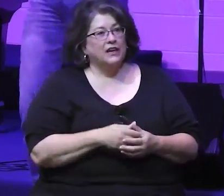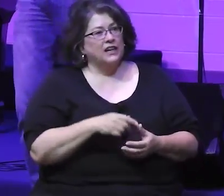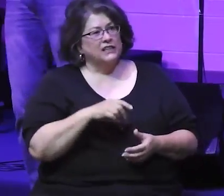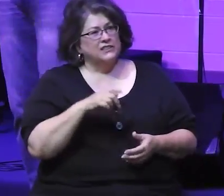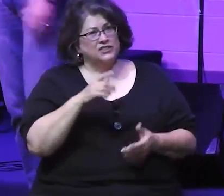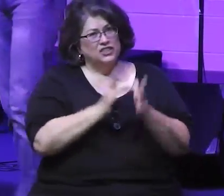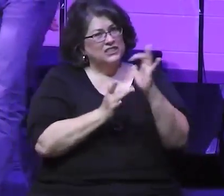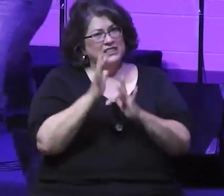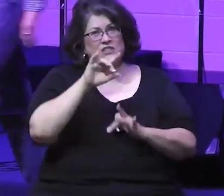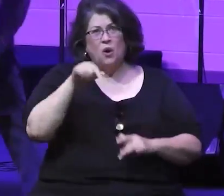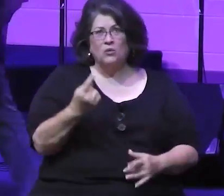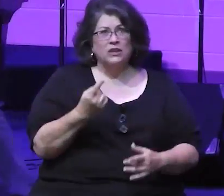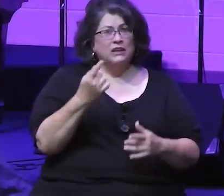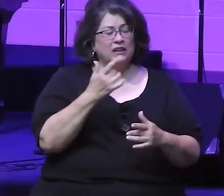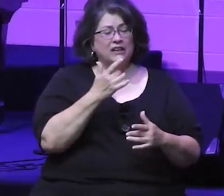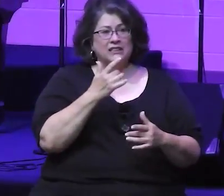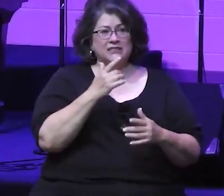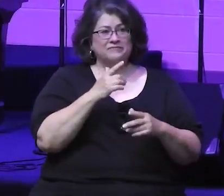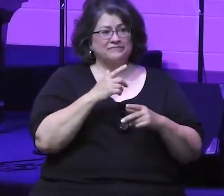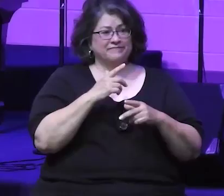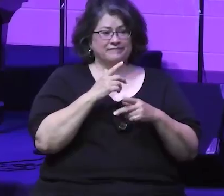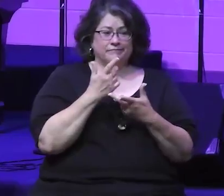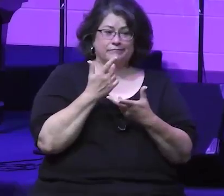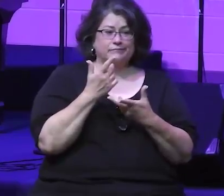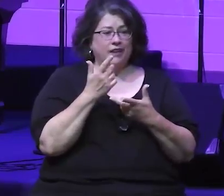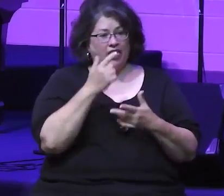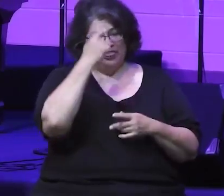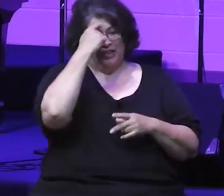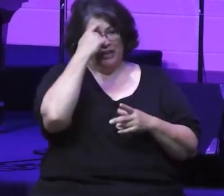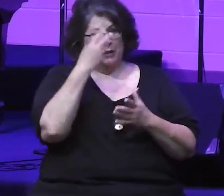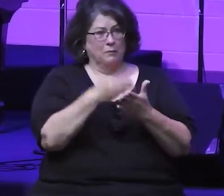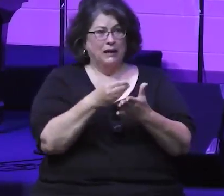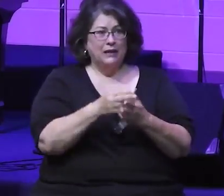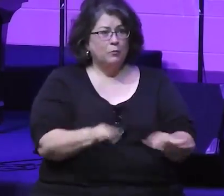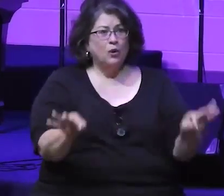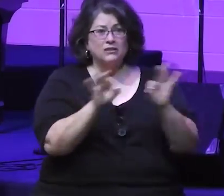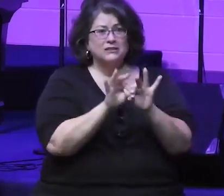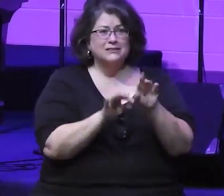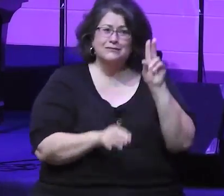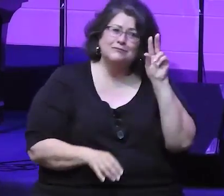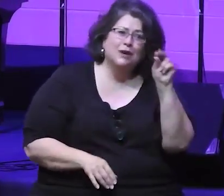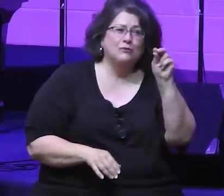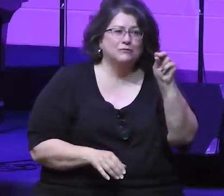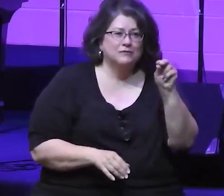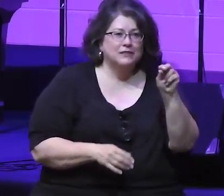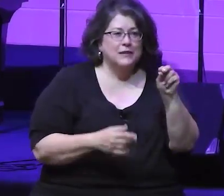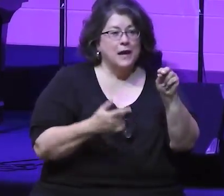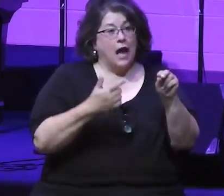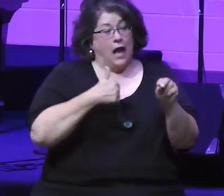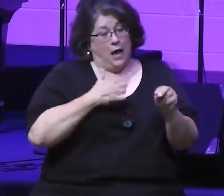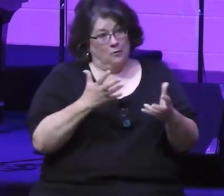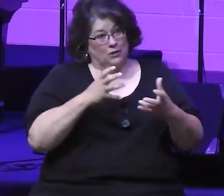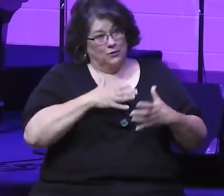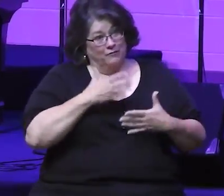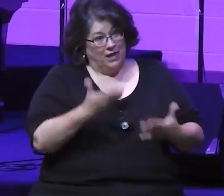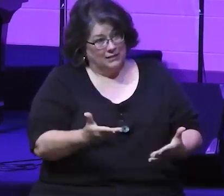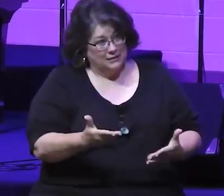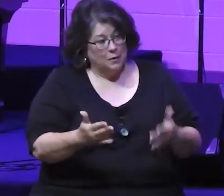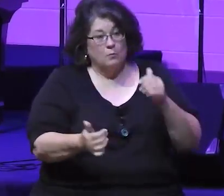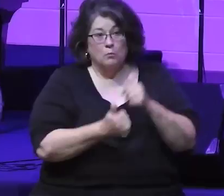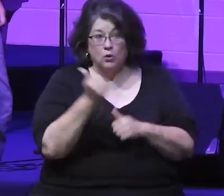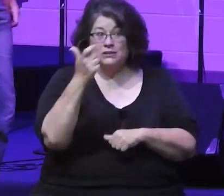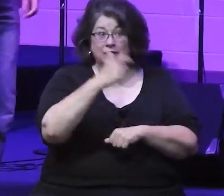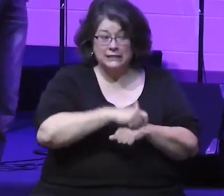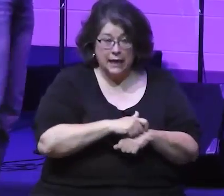your money. But let me confess for a minute that this is a professional confession, okay? As a pastor for 13 years, most of the